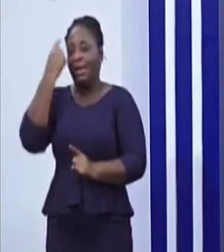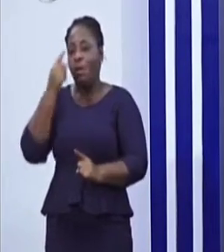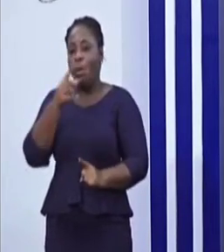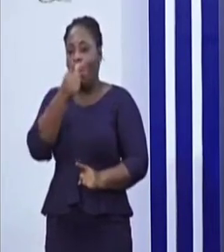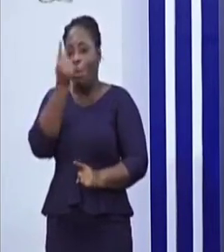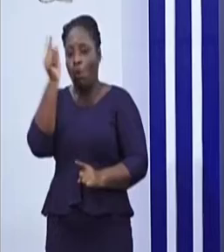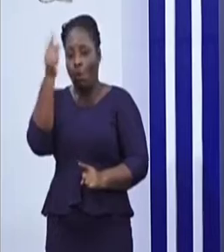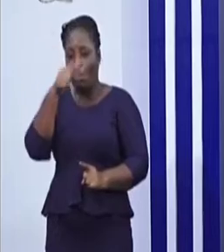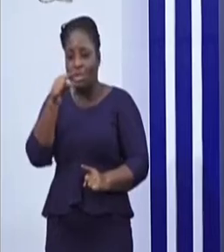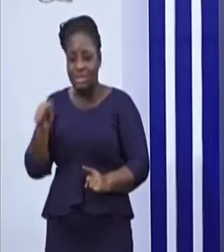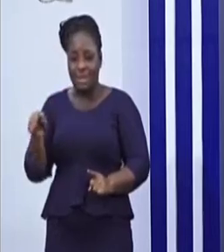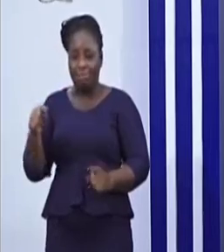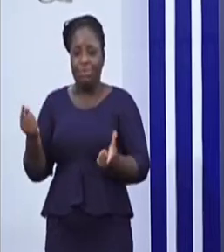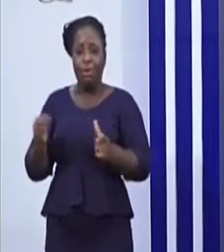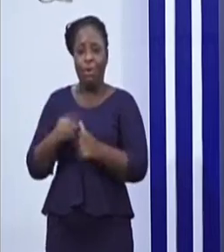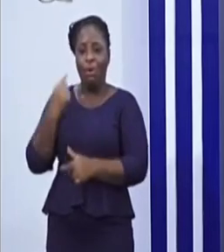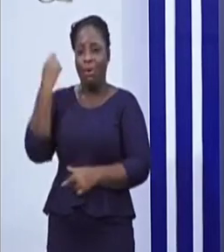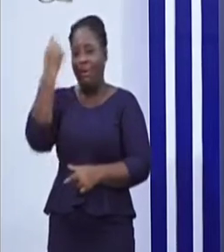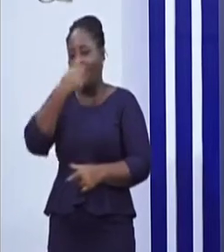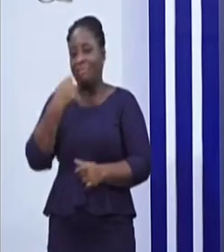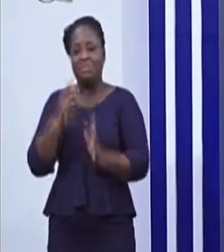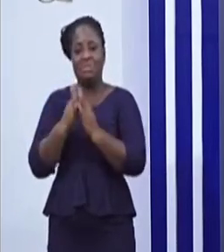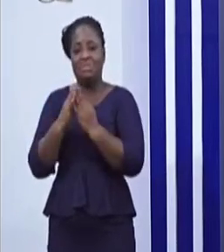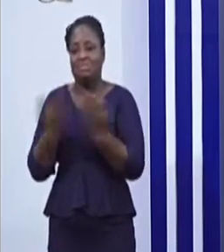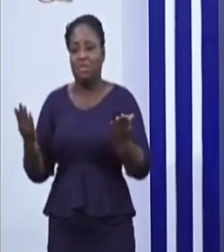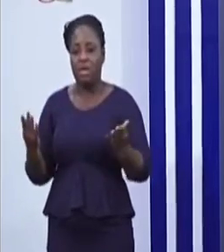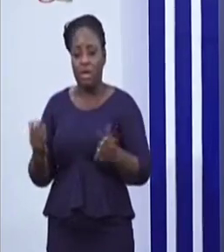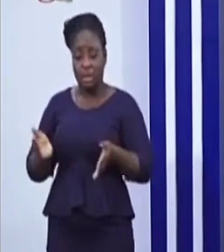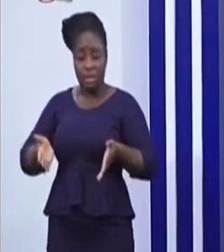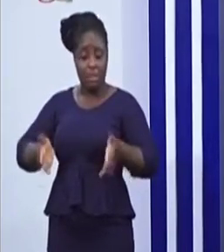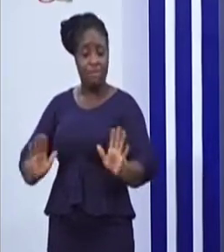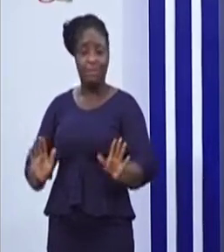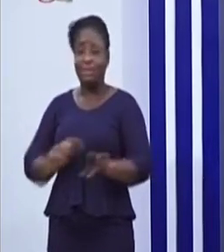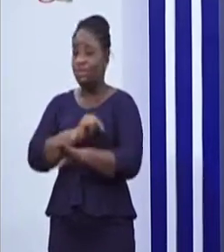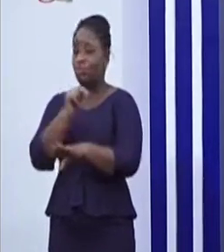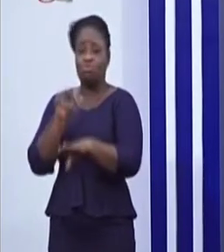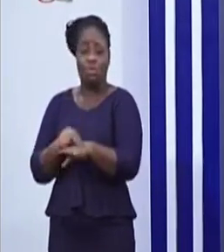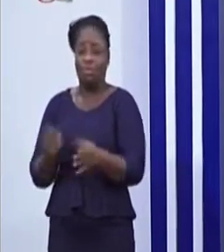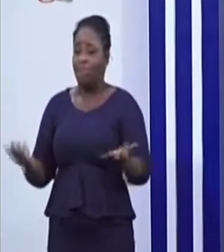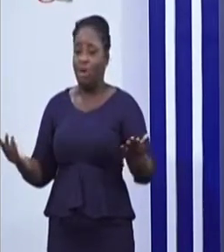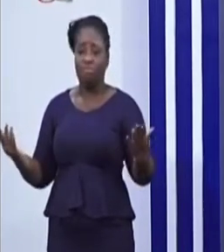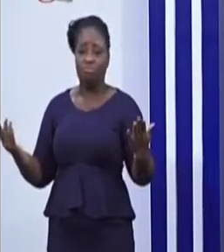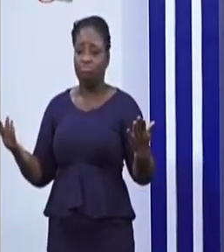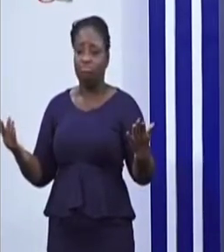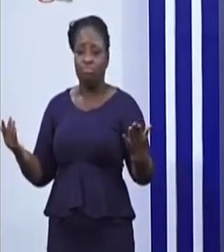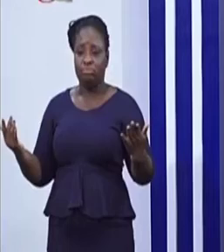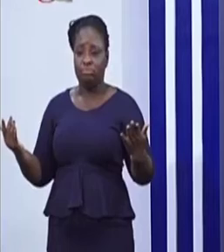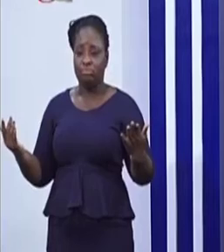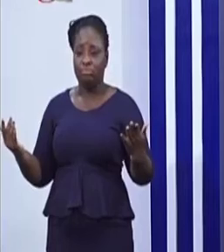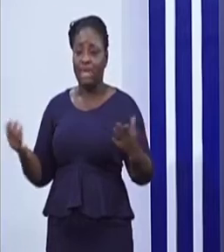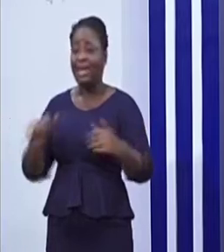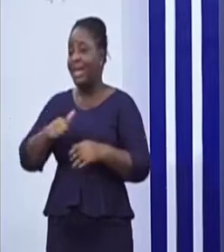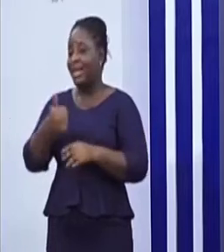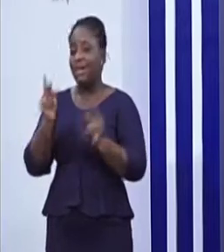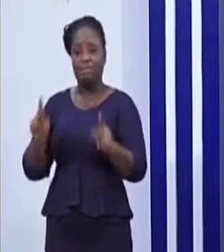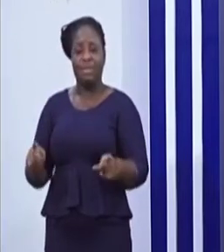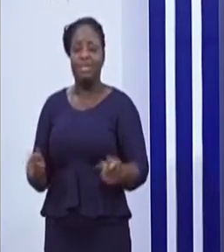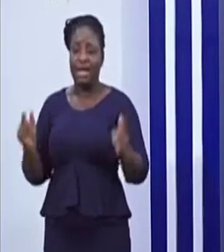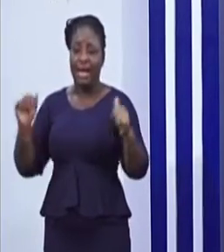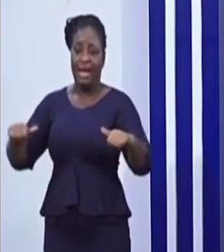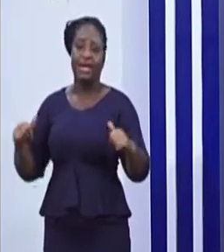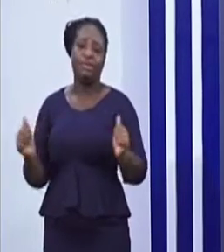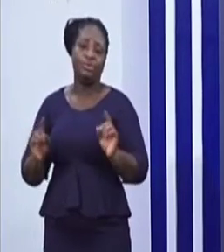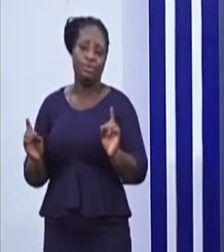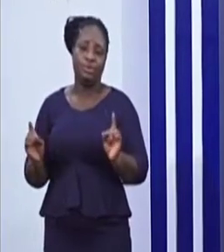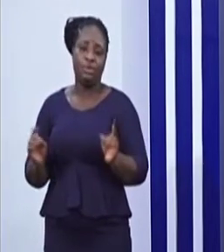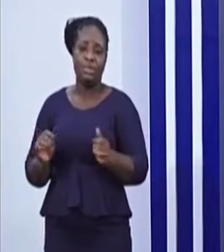or Twitter, because you would see that the permissions are the normal standard permissions that anyone would require.